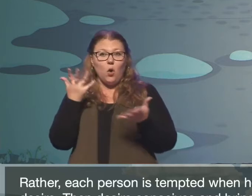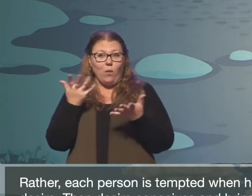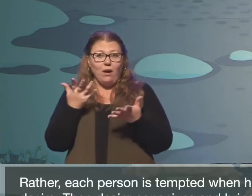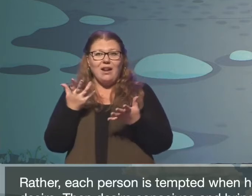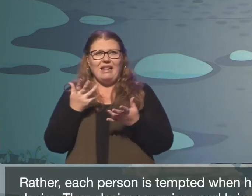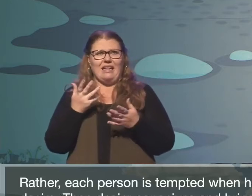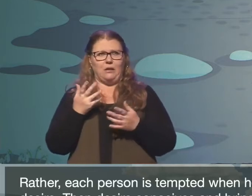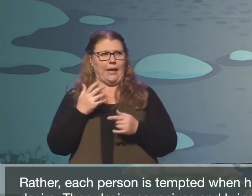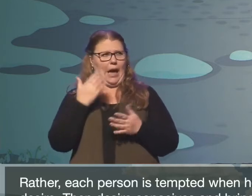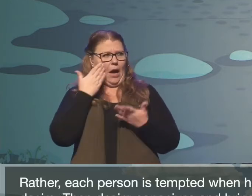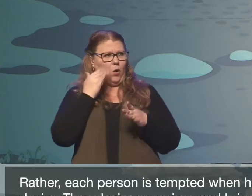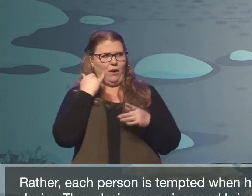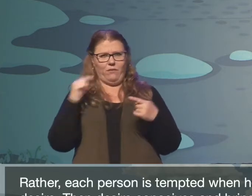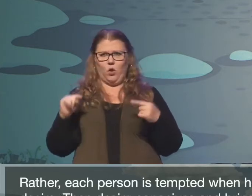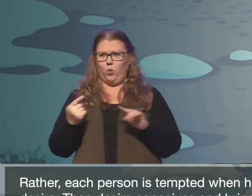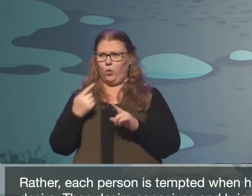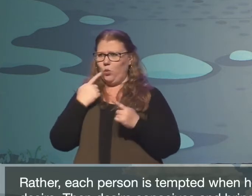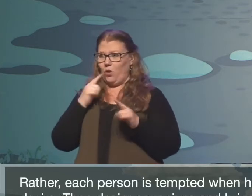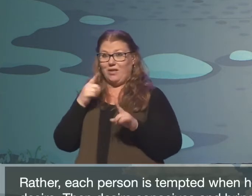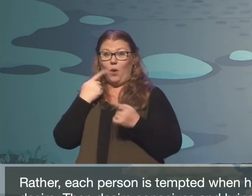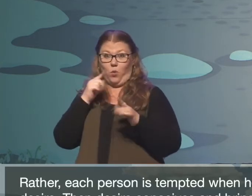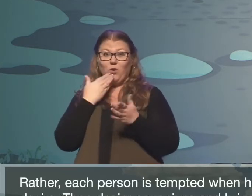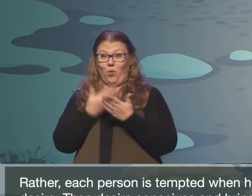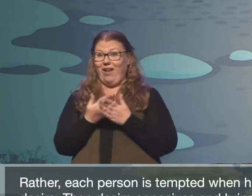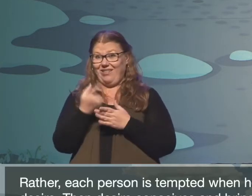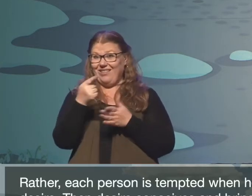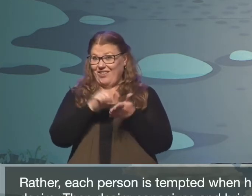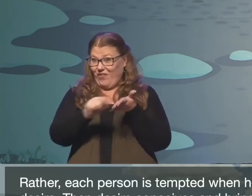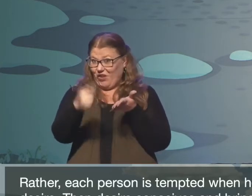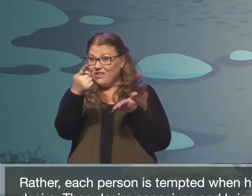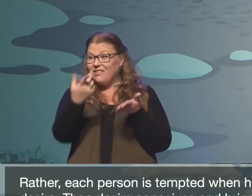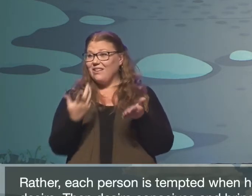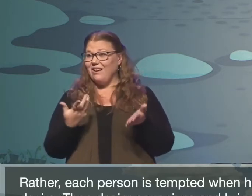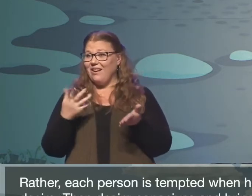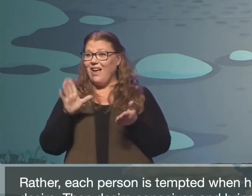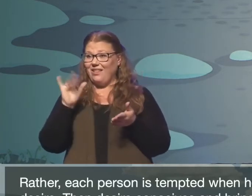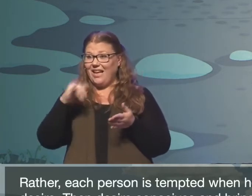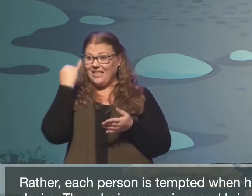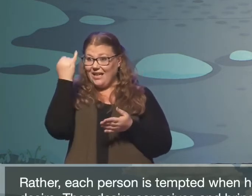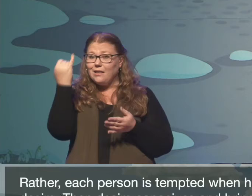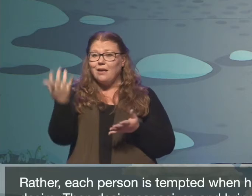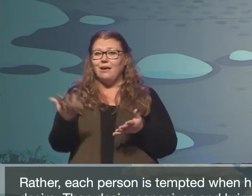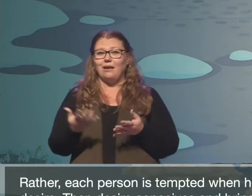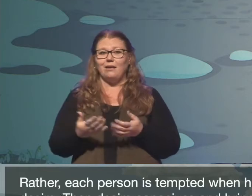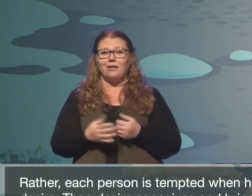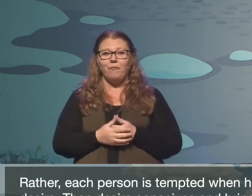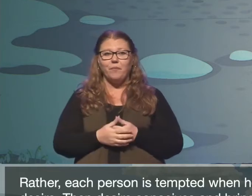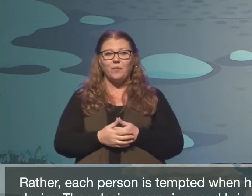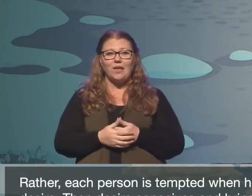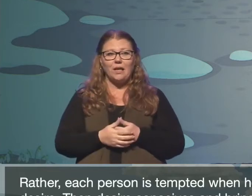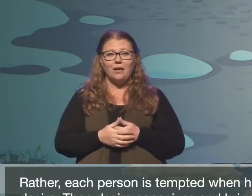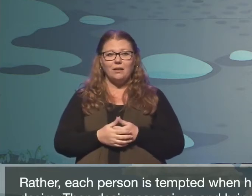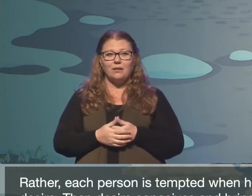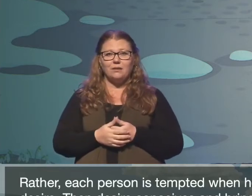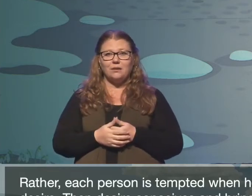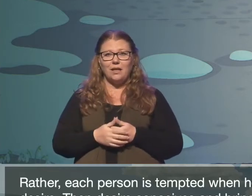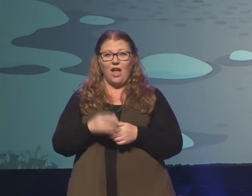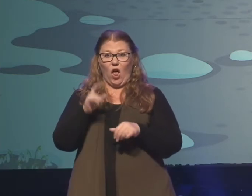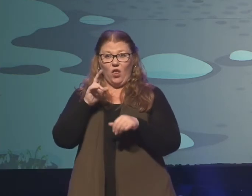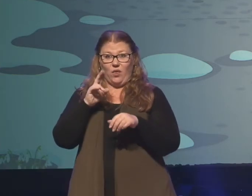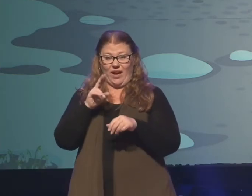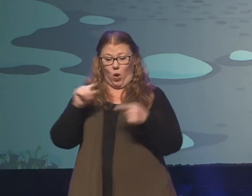oh, I don't know if wound works. It works pretty good in this one. Right? That's the idea. Like unattended